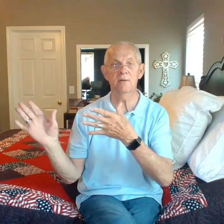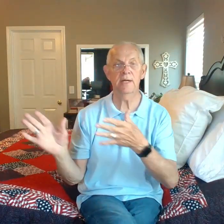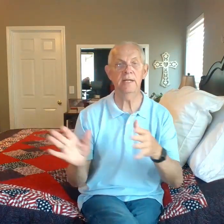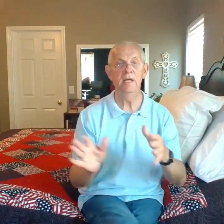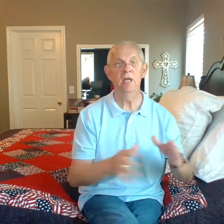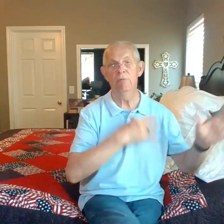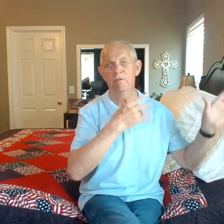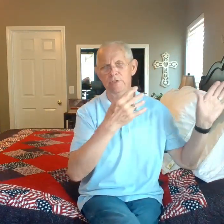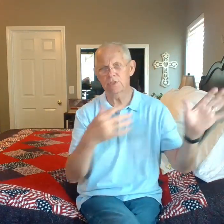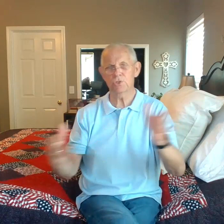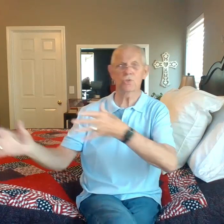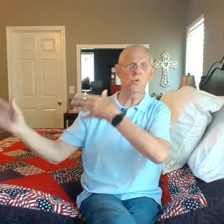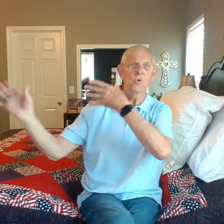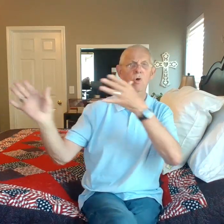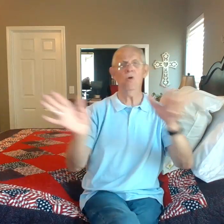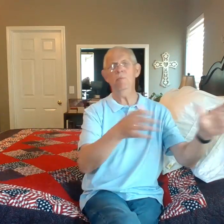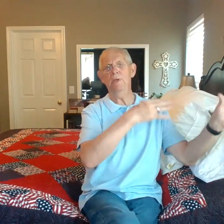right? But if it's a storm,